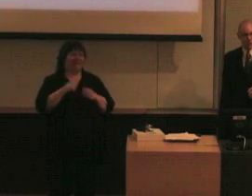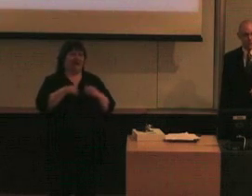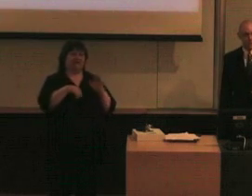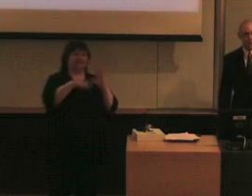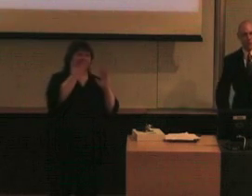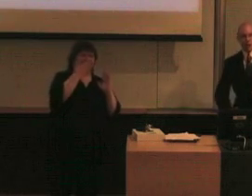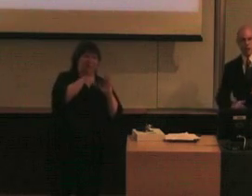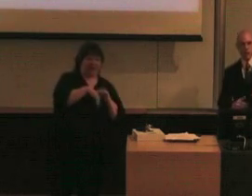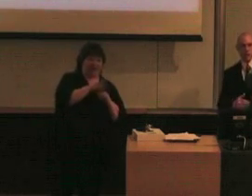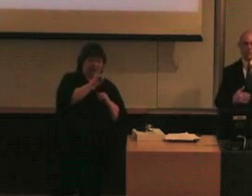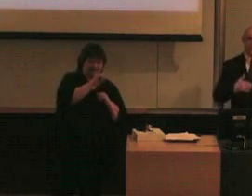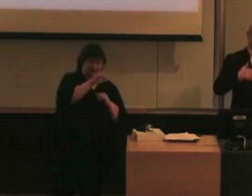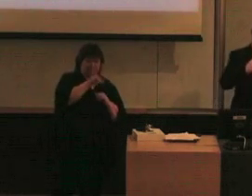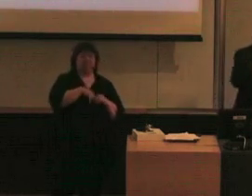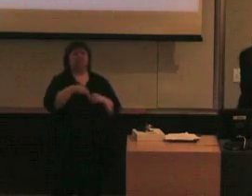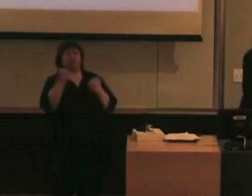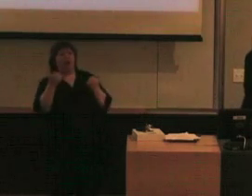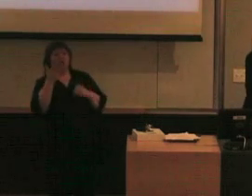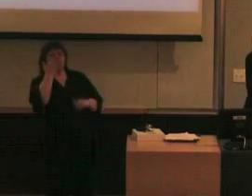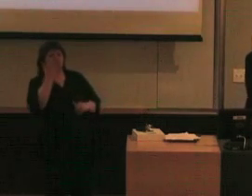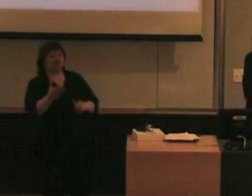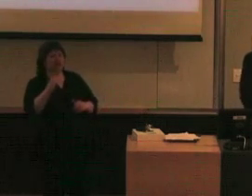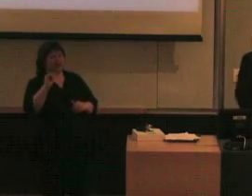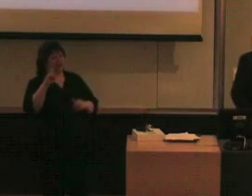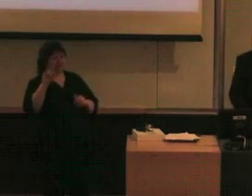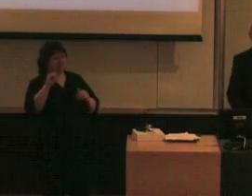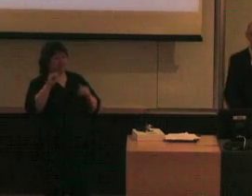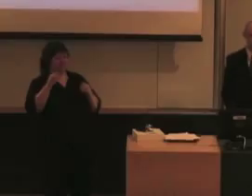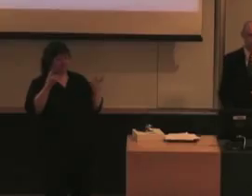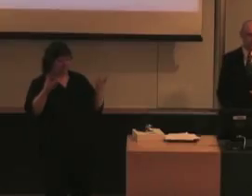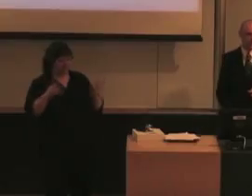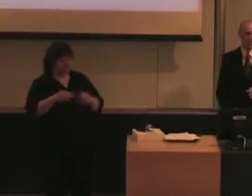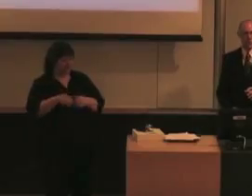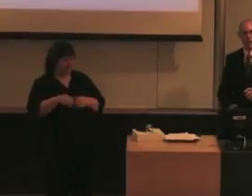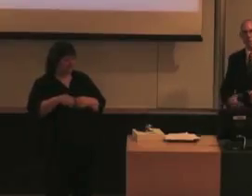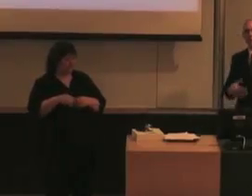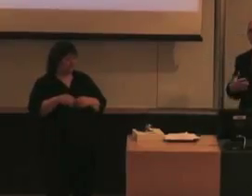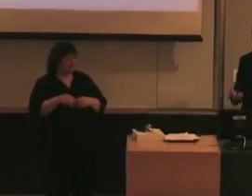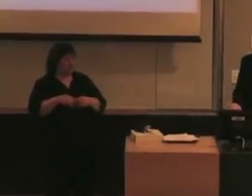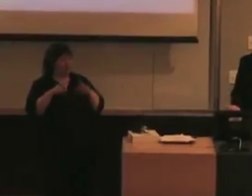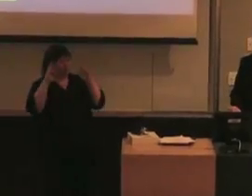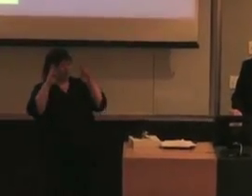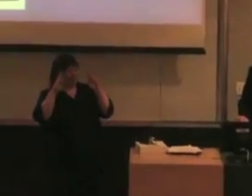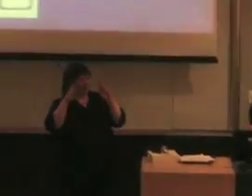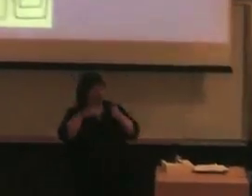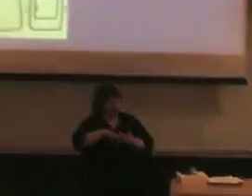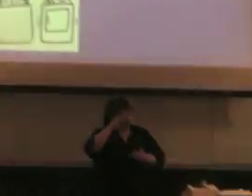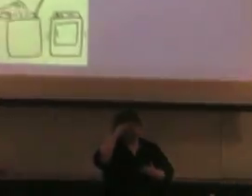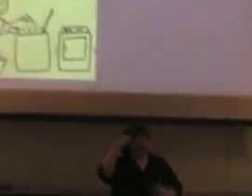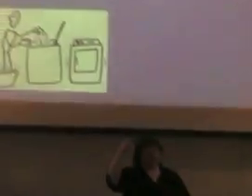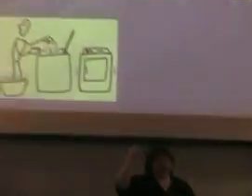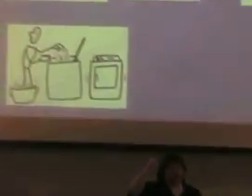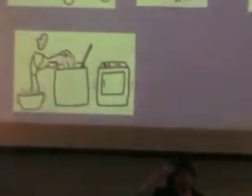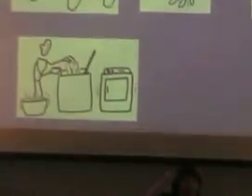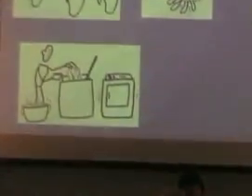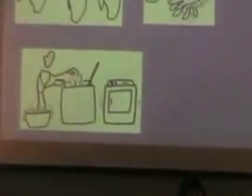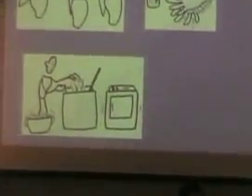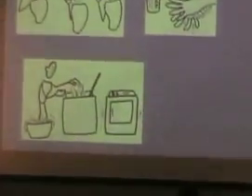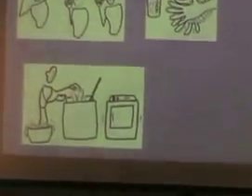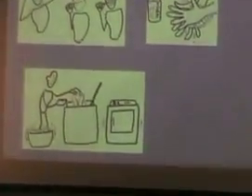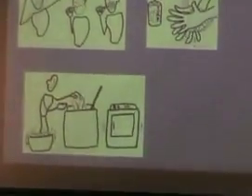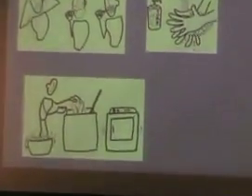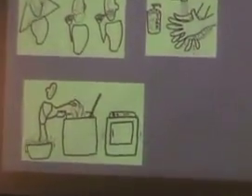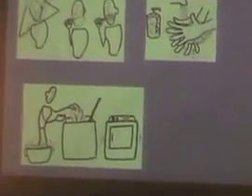Another one was, we hopefully get to the next level, which is good ADL skills, which hopefully they can shower, hopefully they can